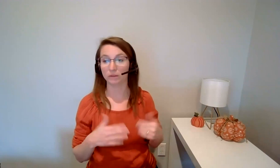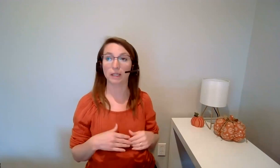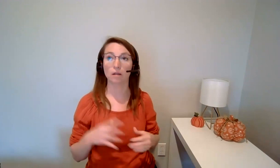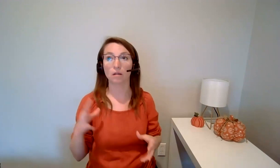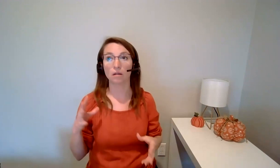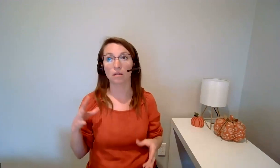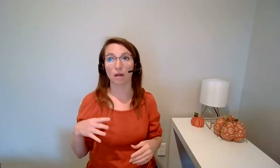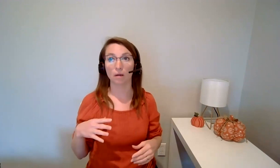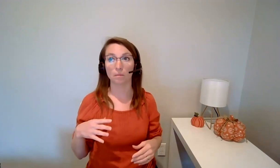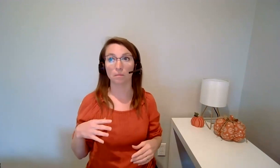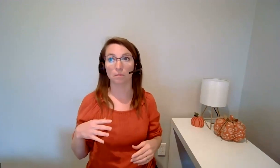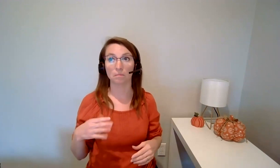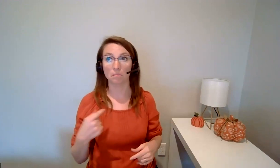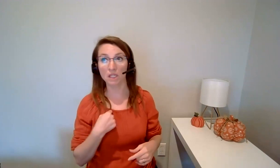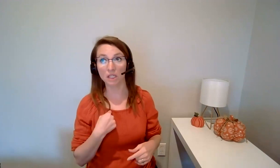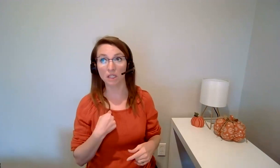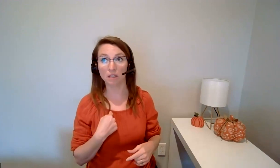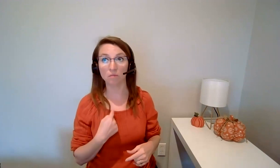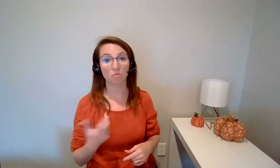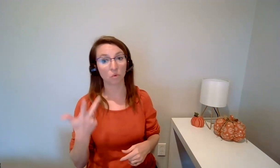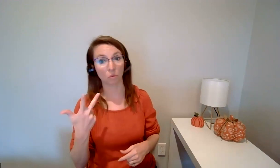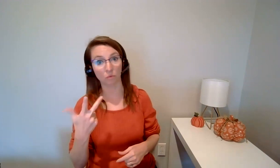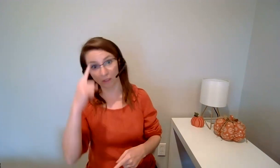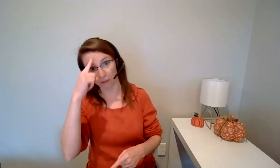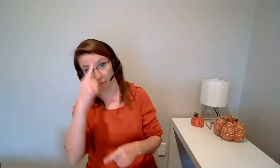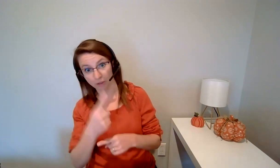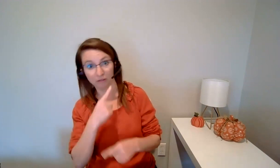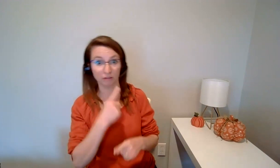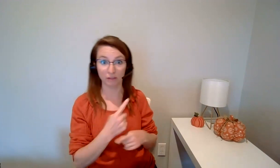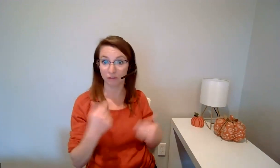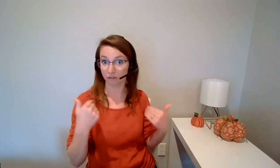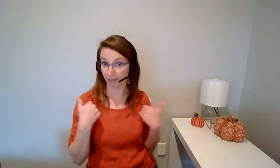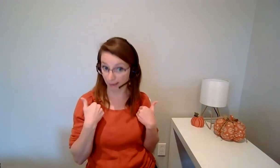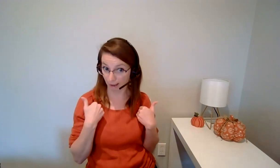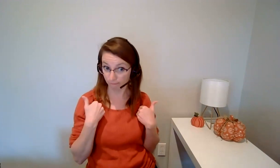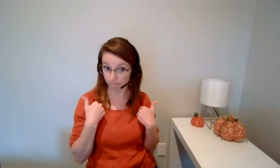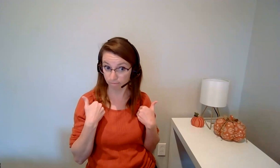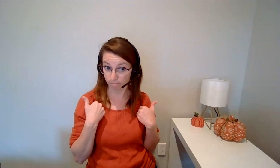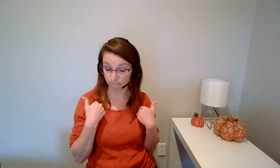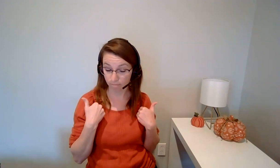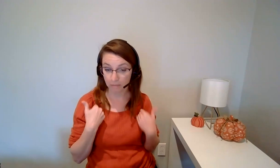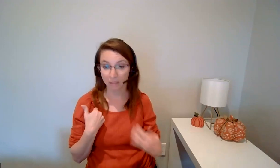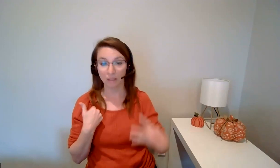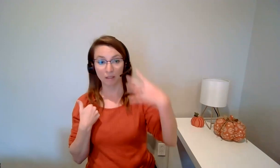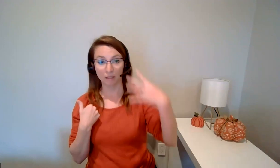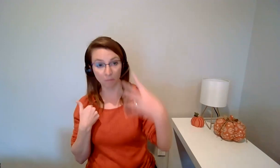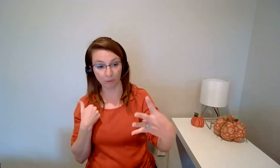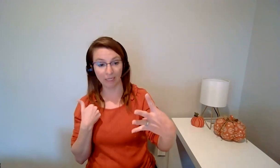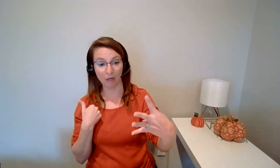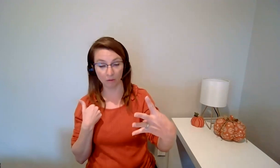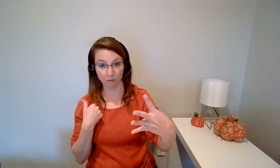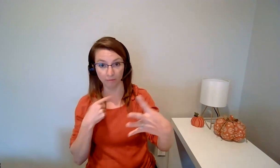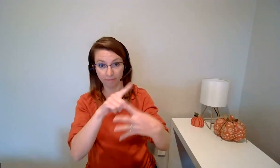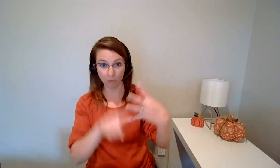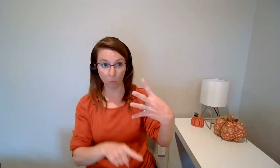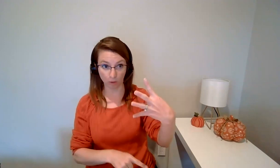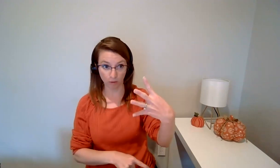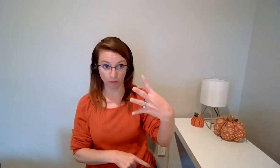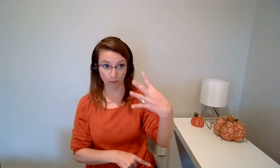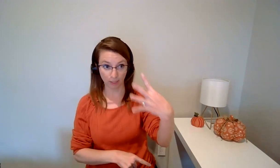say, me, 3 brothers and sisters have, then bring out your 4 hand.